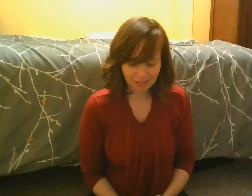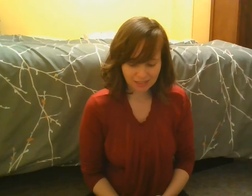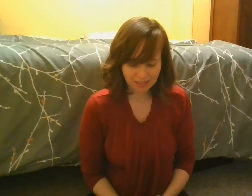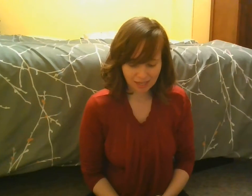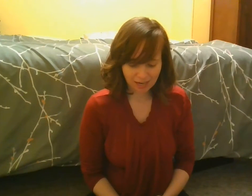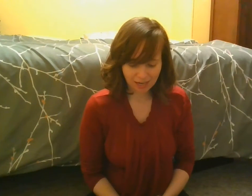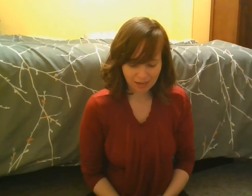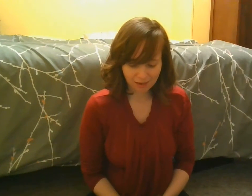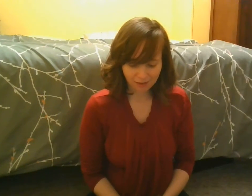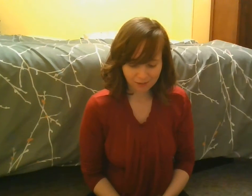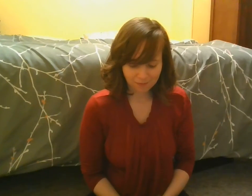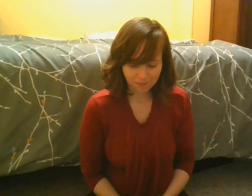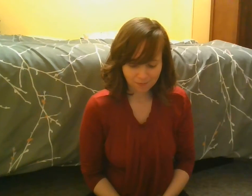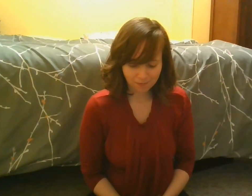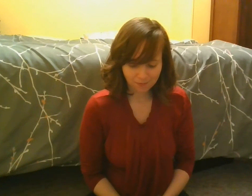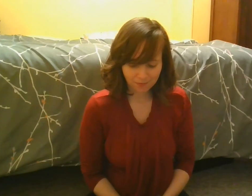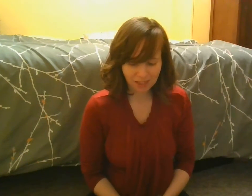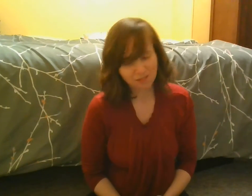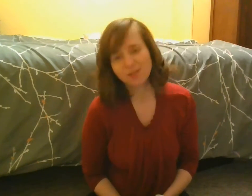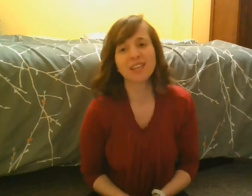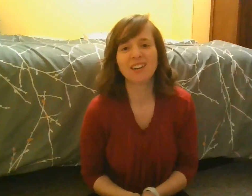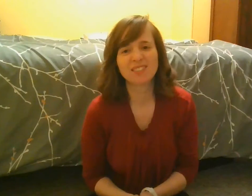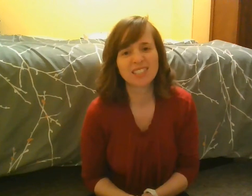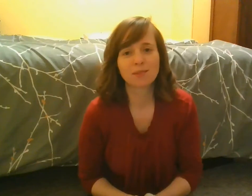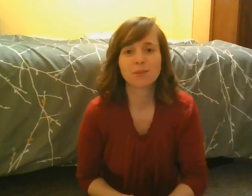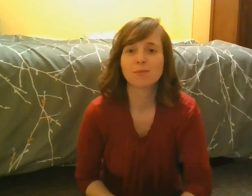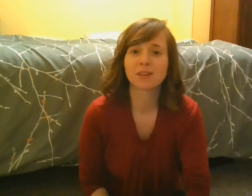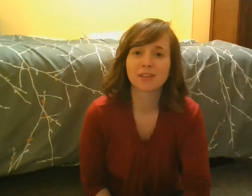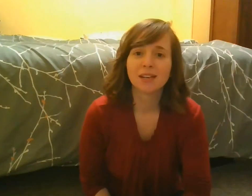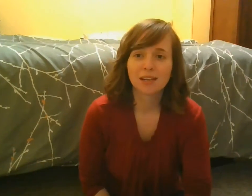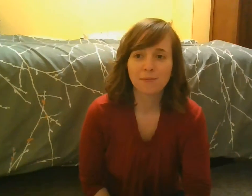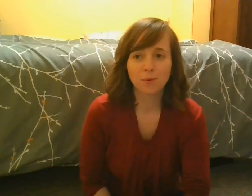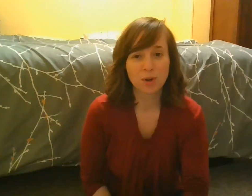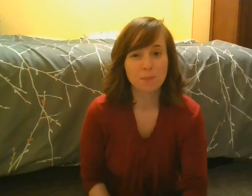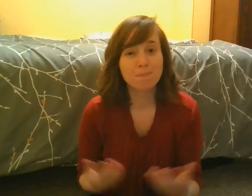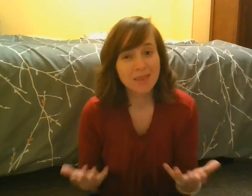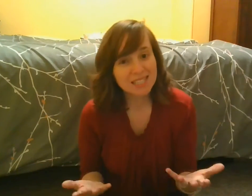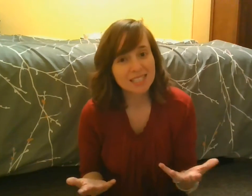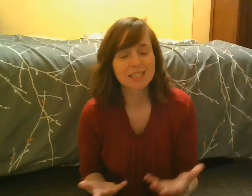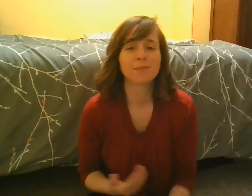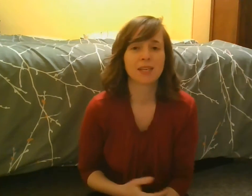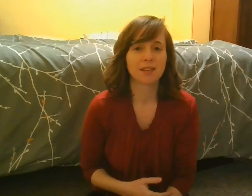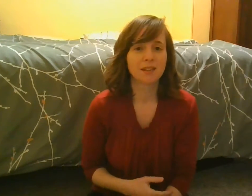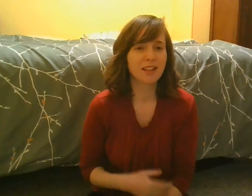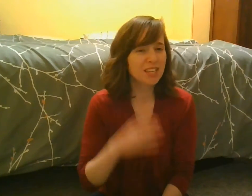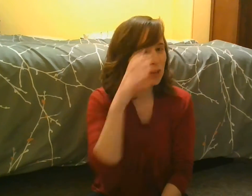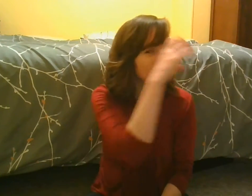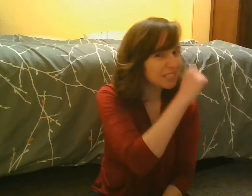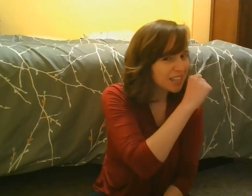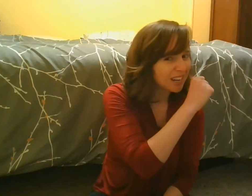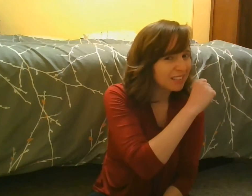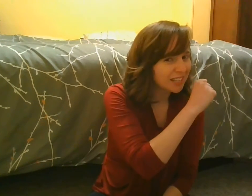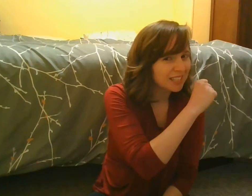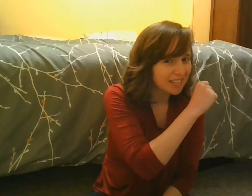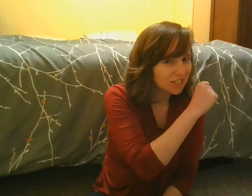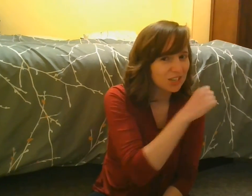is a kind of a sad one, where if you were to miss something, not like you missed on like a session or